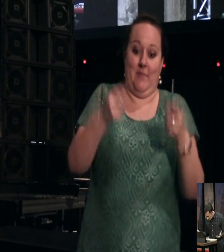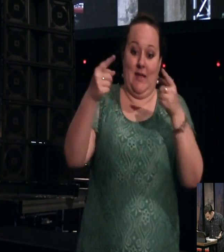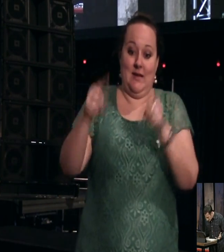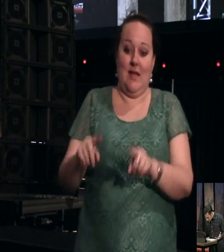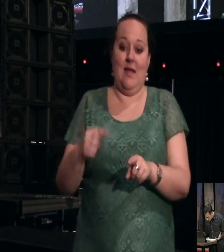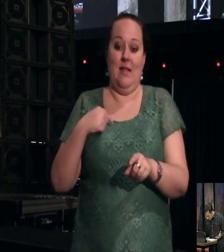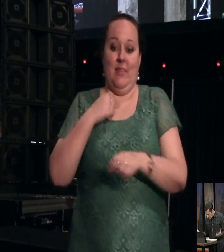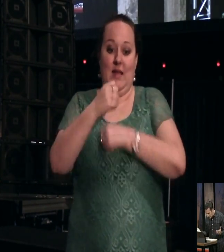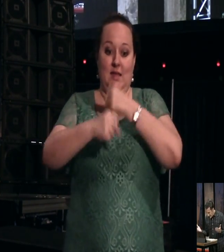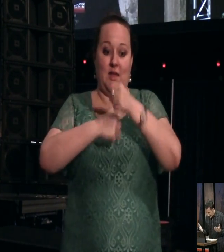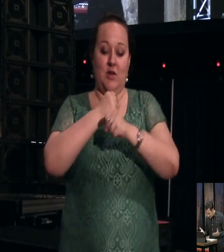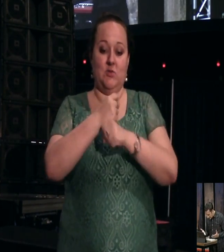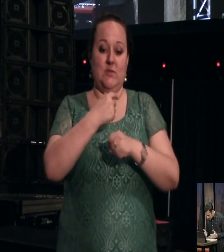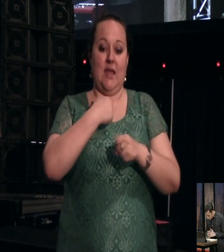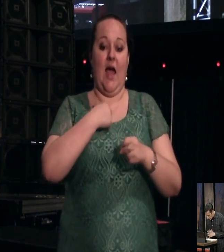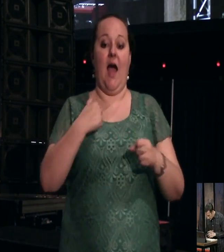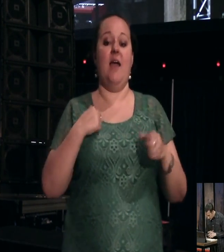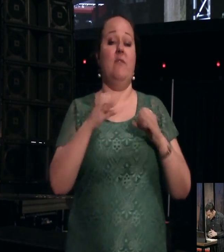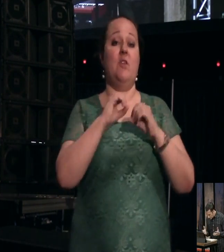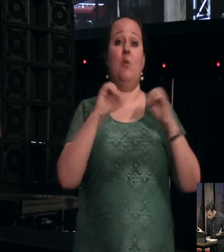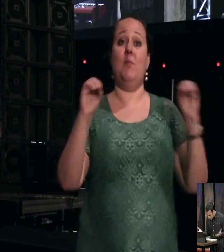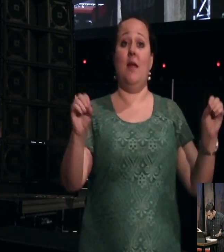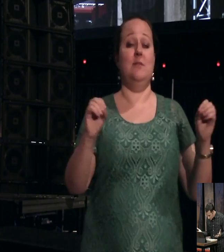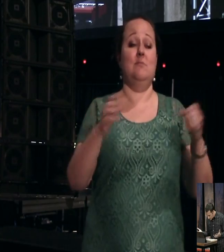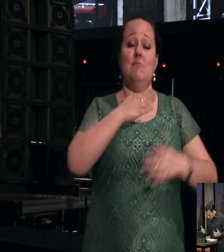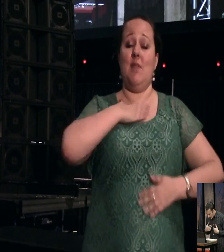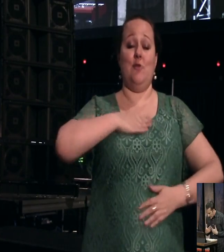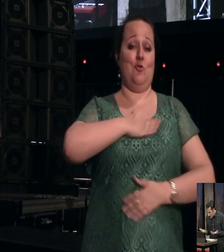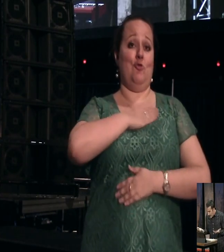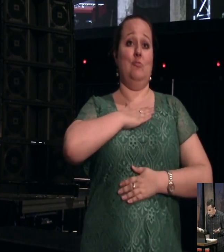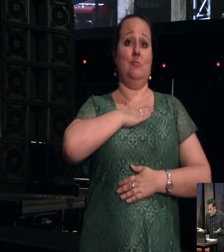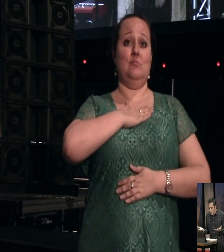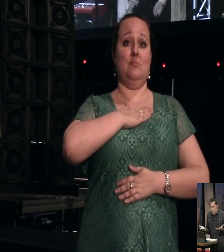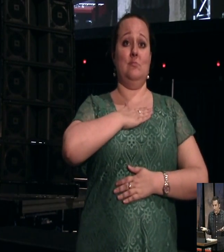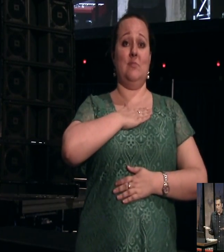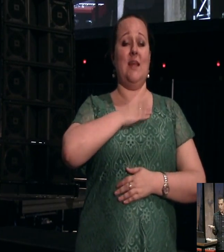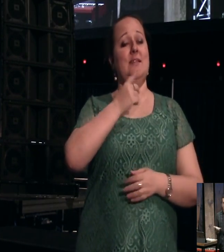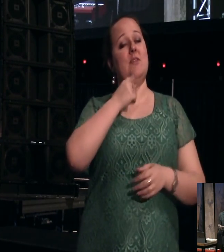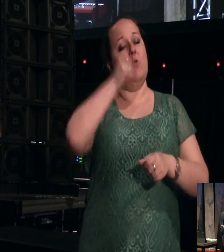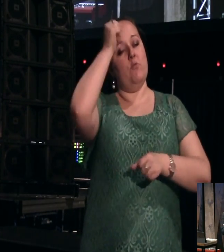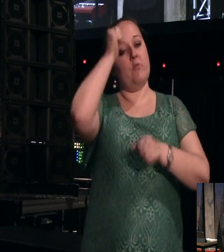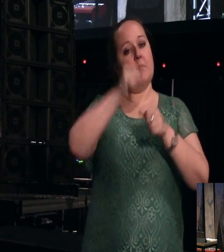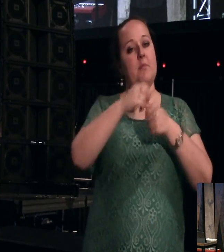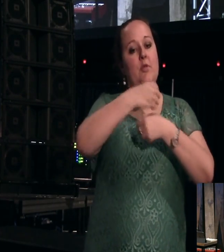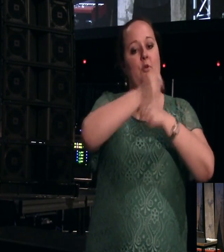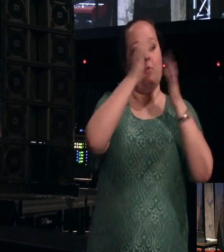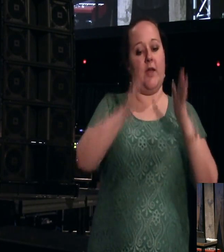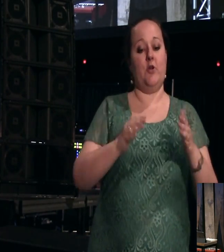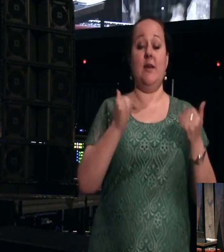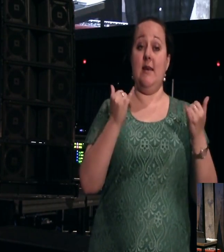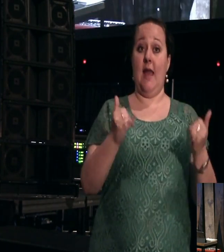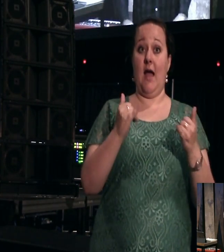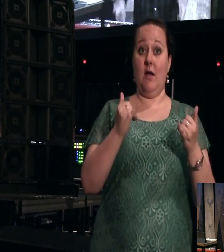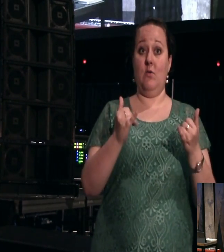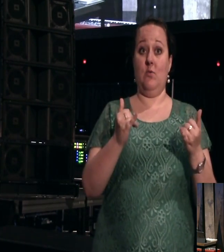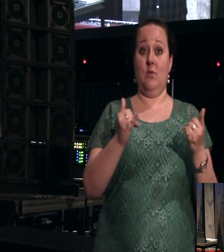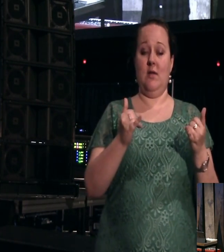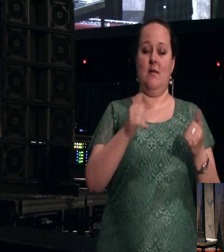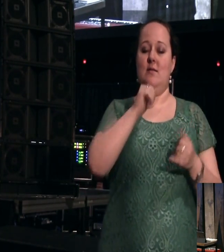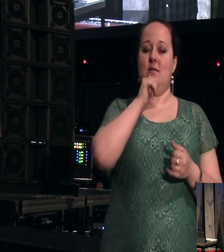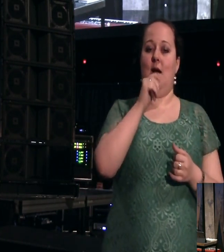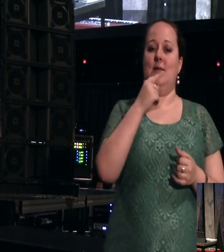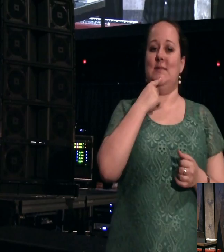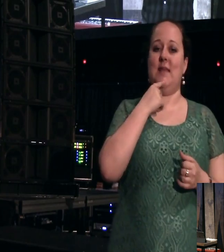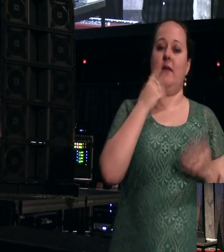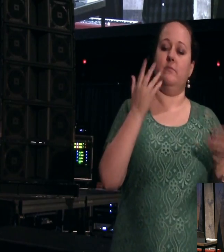before the evil days come and the years draw near, of which you will say, I have no pleasure in them. Solomon says, remember your